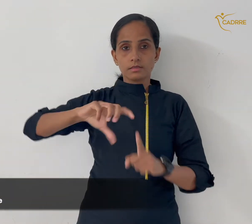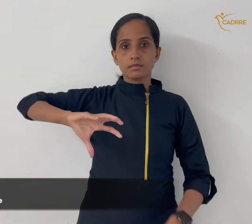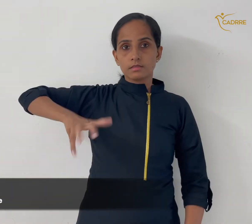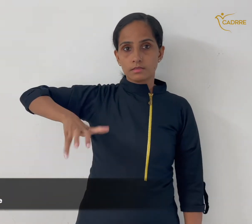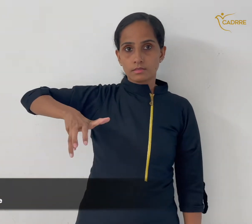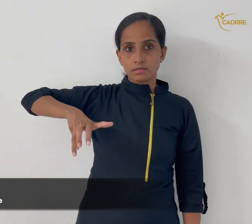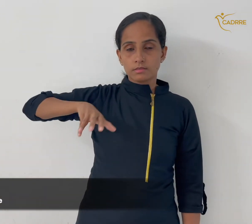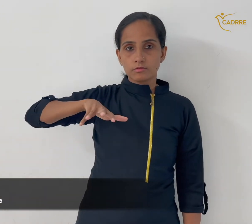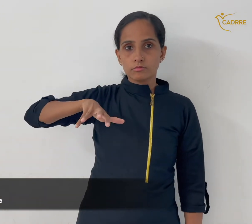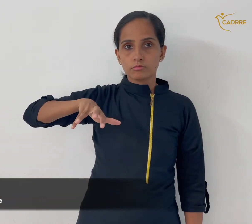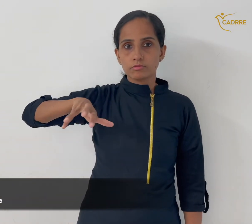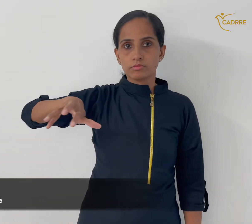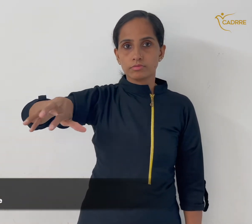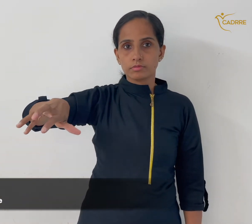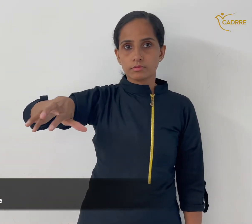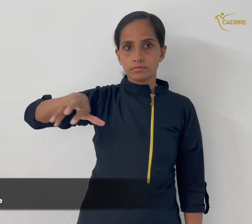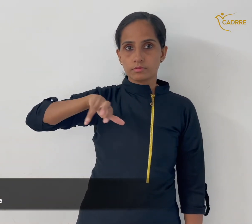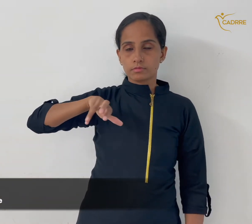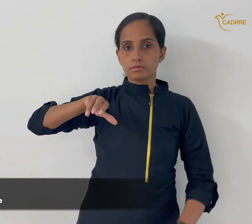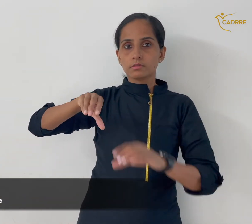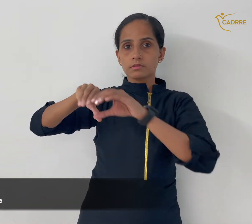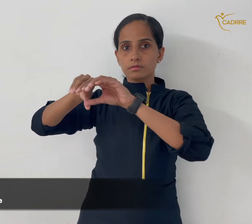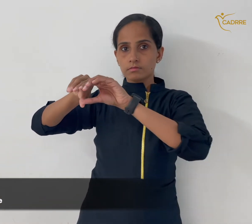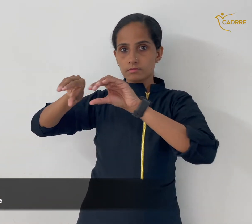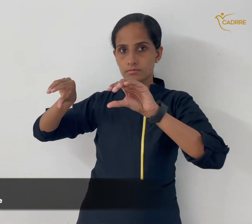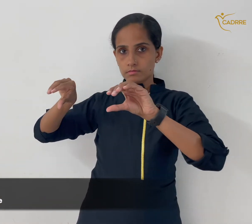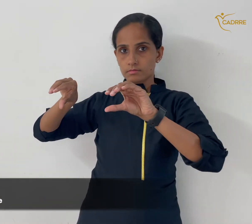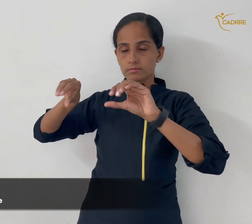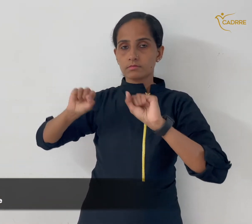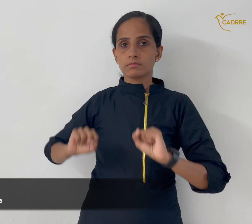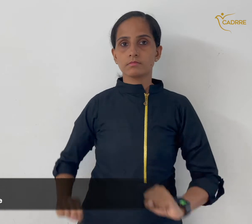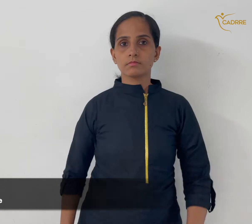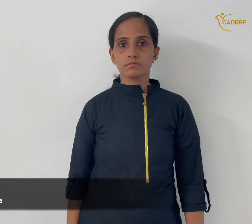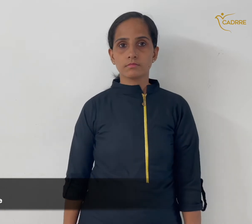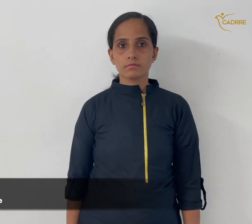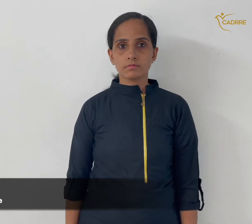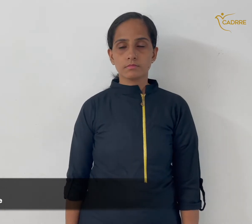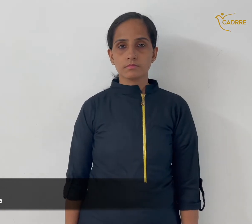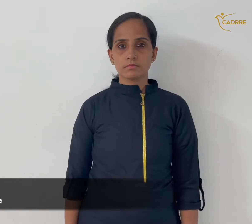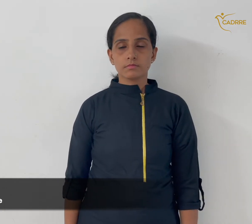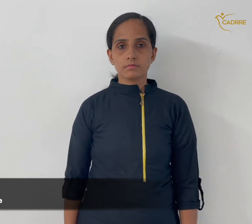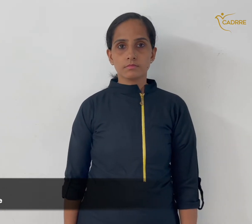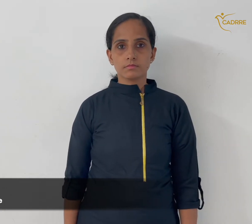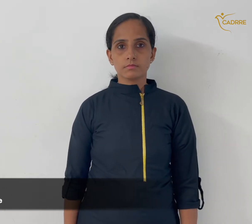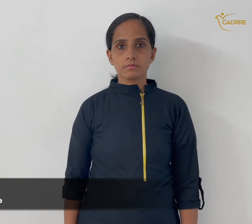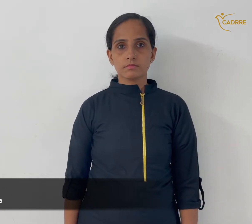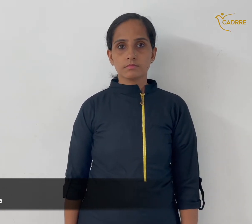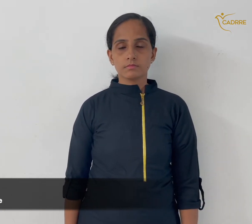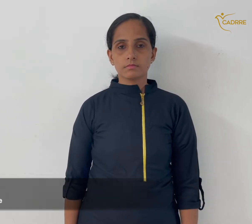cd drive cd and then the sign for drive